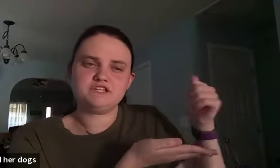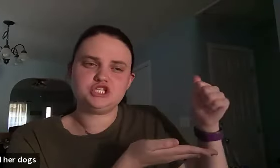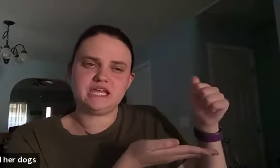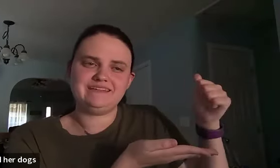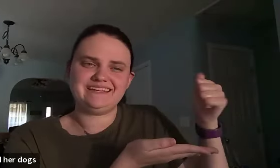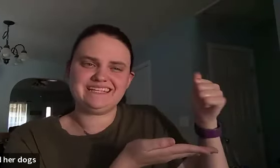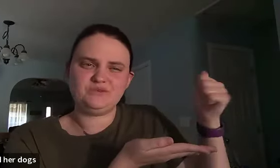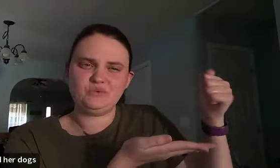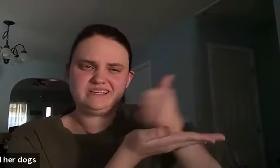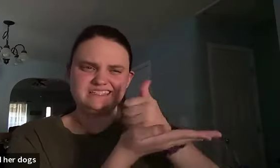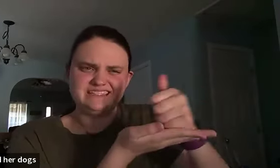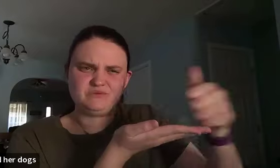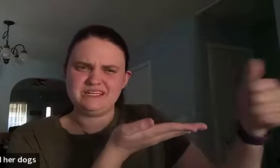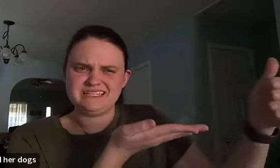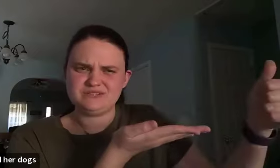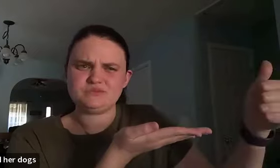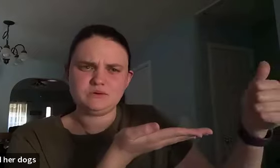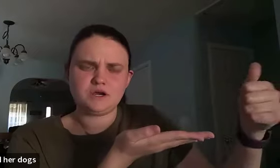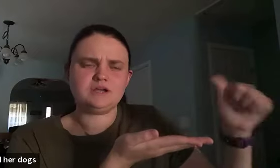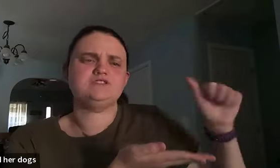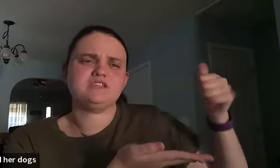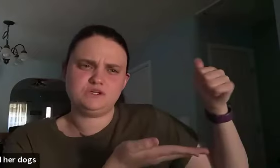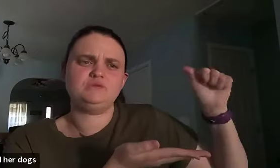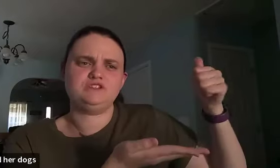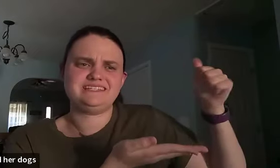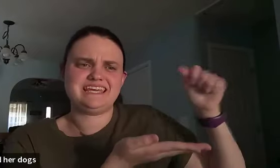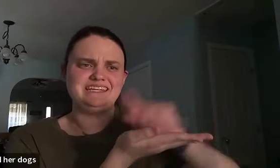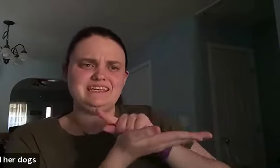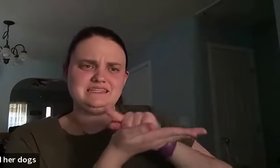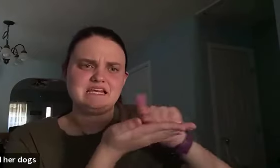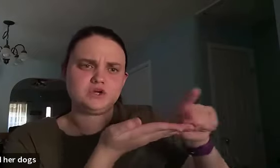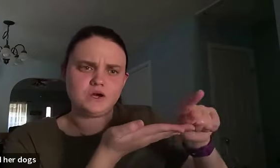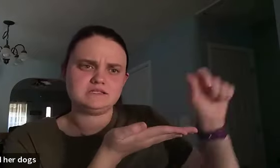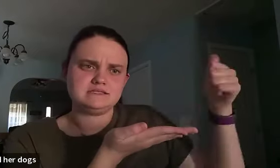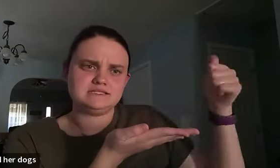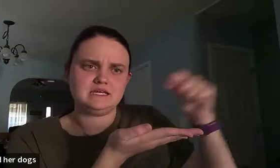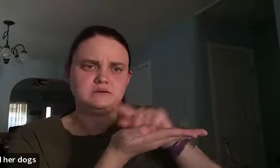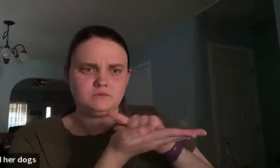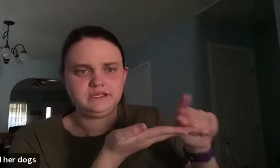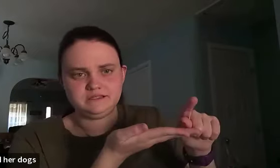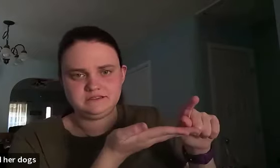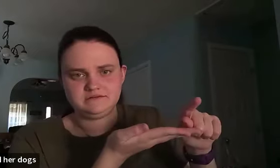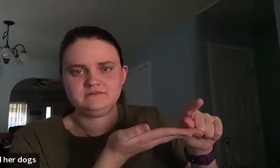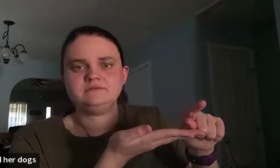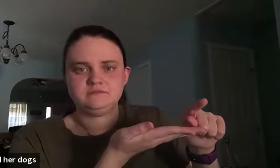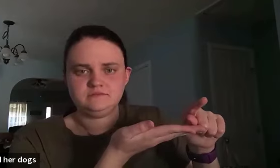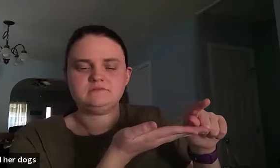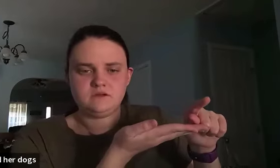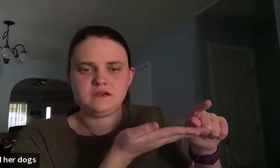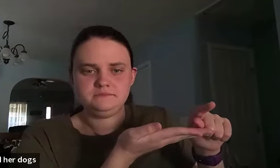this shaking like 10 weeks doesn't really work. So that's when you would do the 10 and slide across. 10 weeks. Okay.